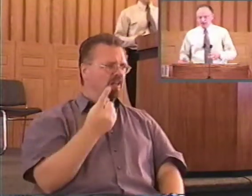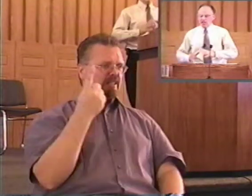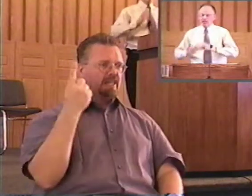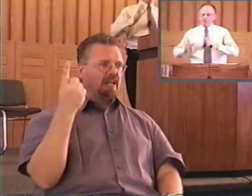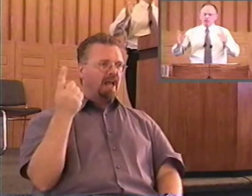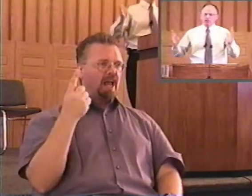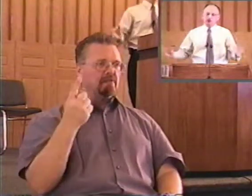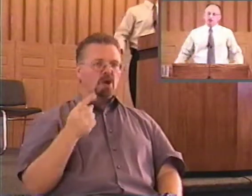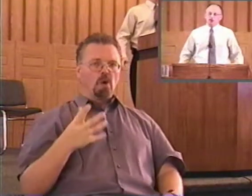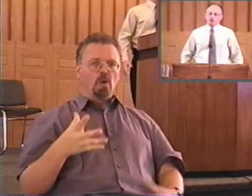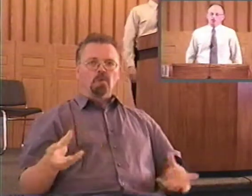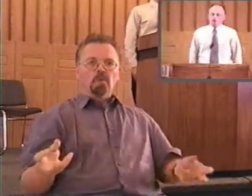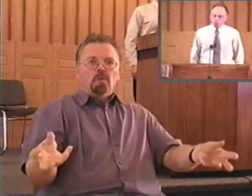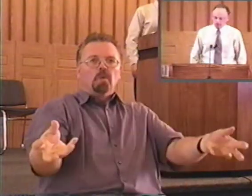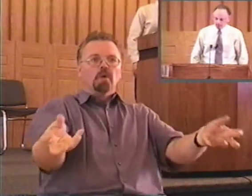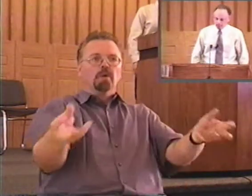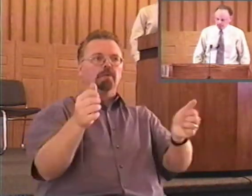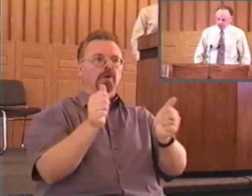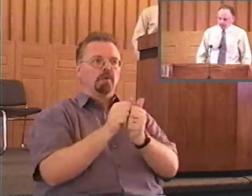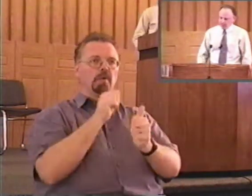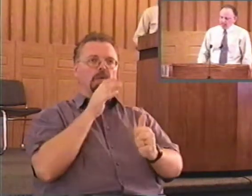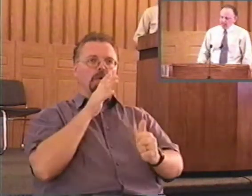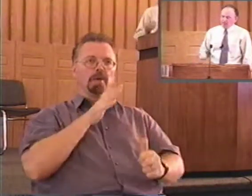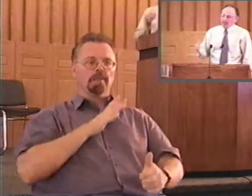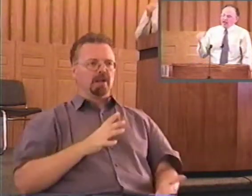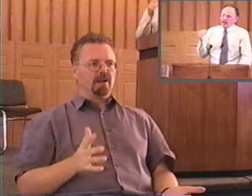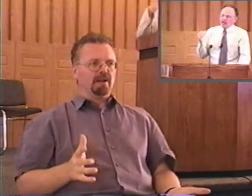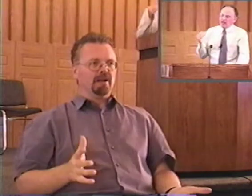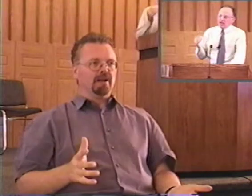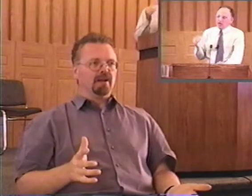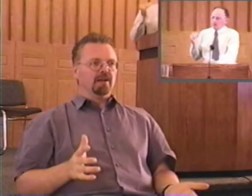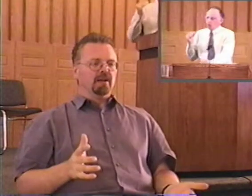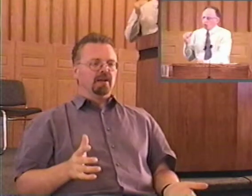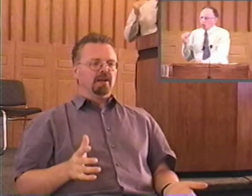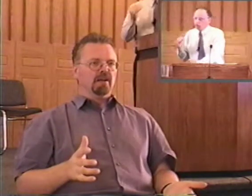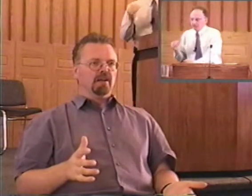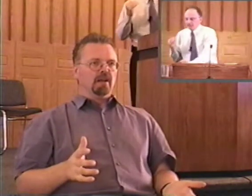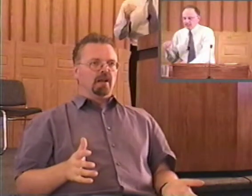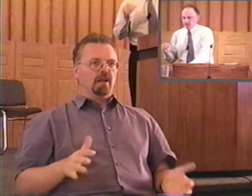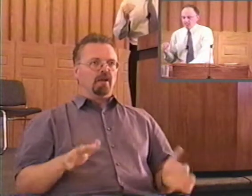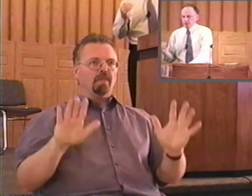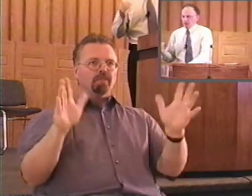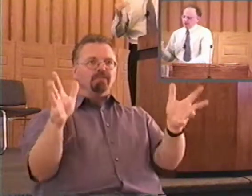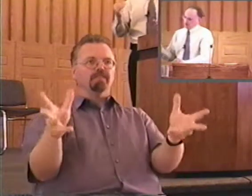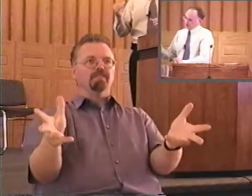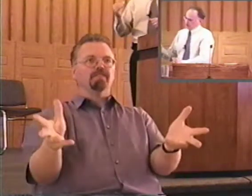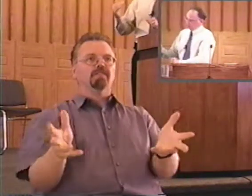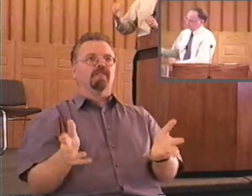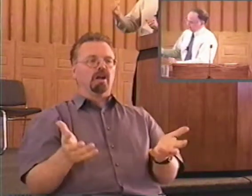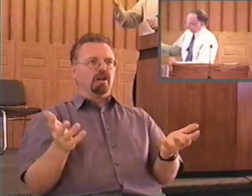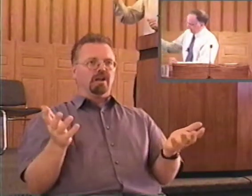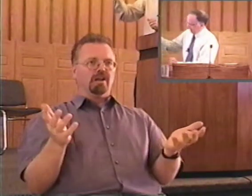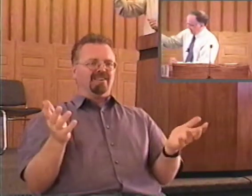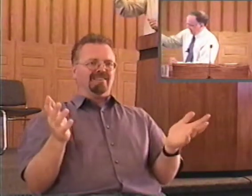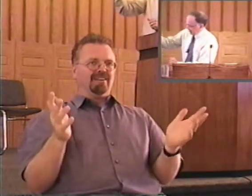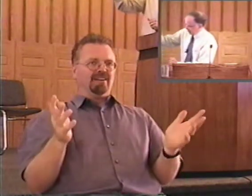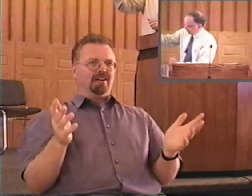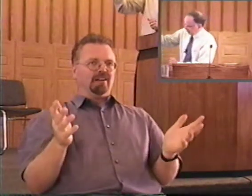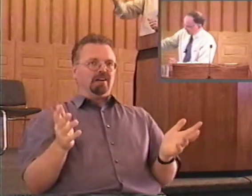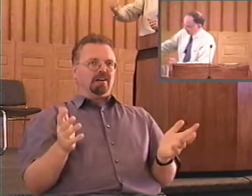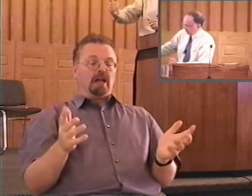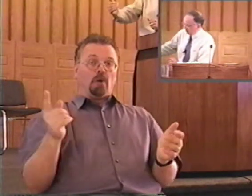groping women, having his hands over women. And one time, this fellow told me